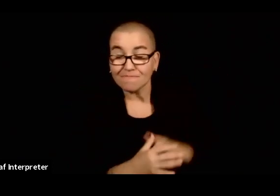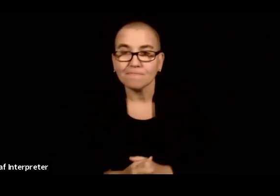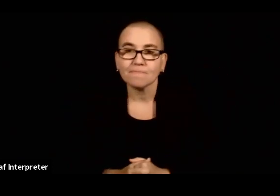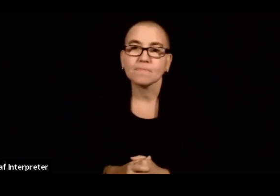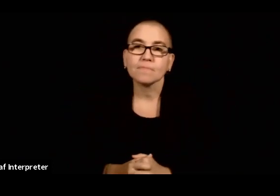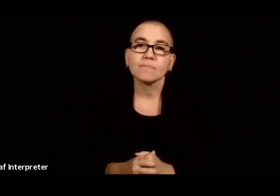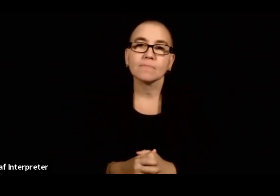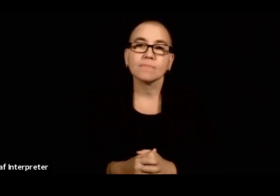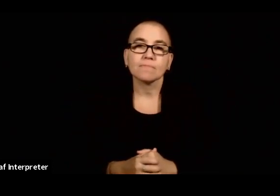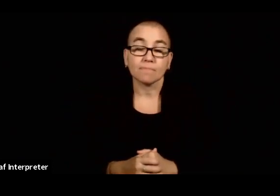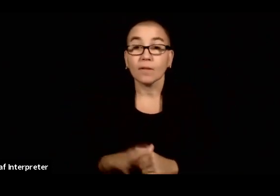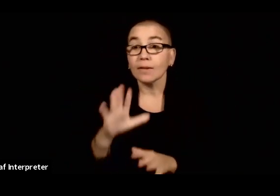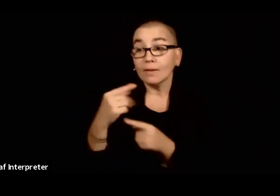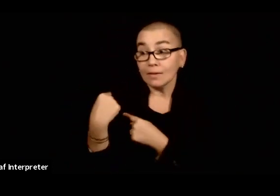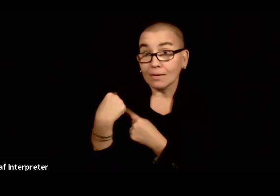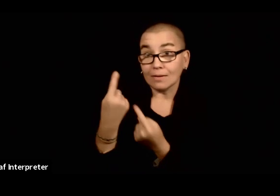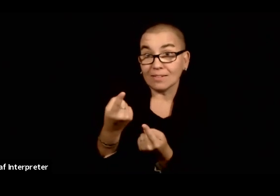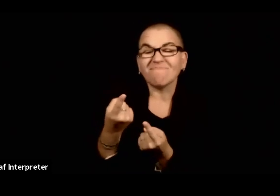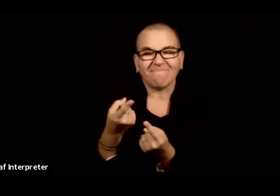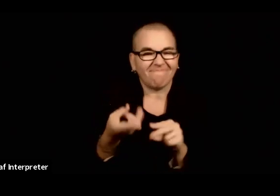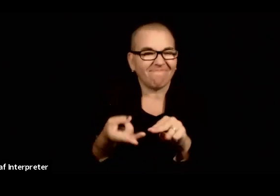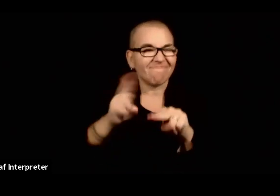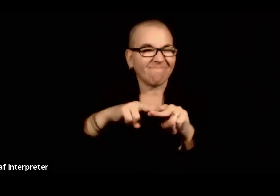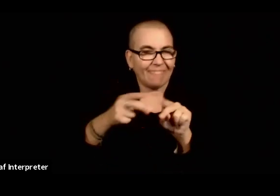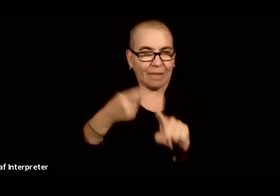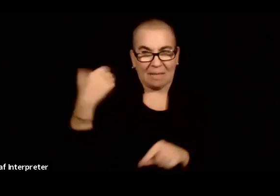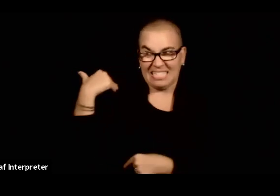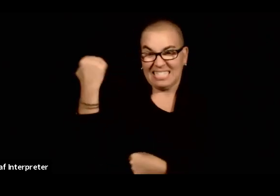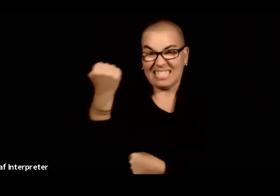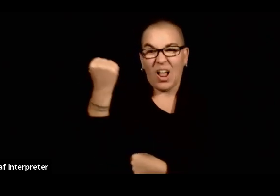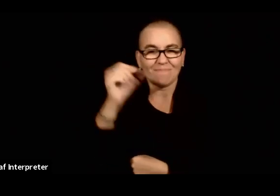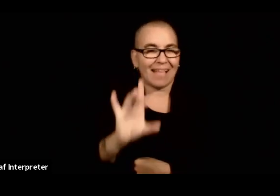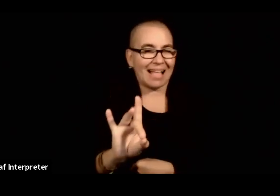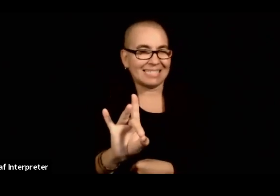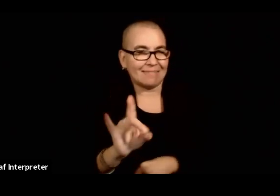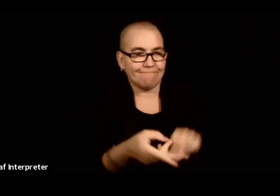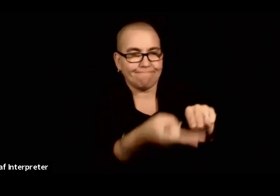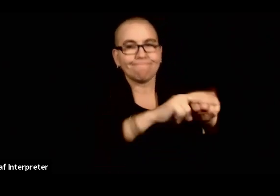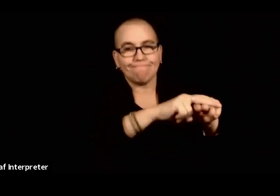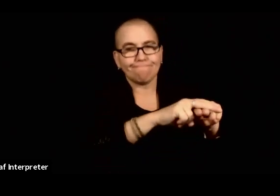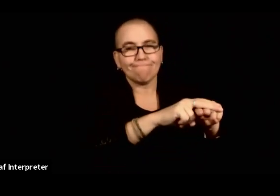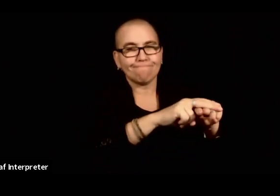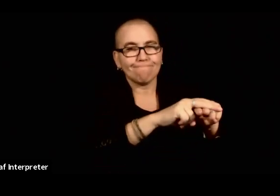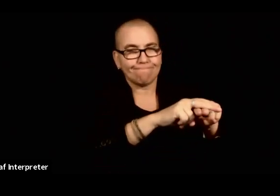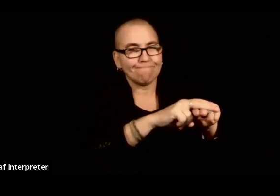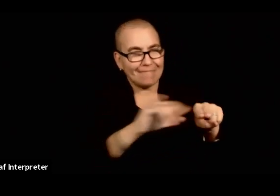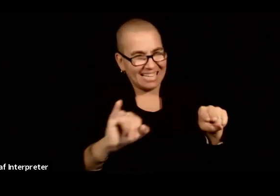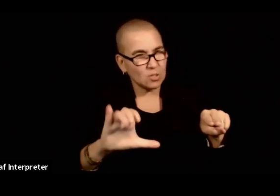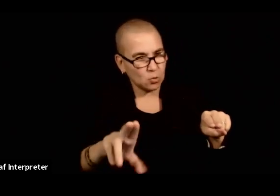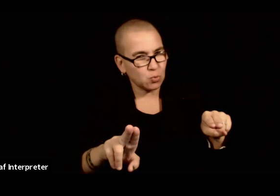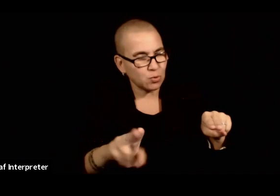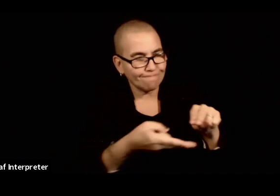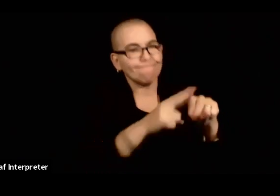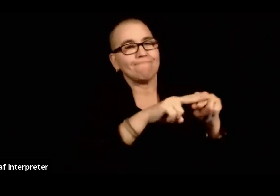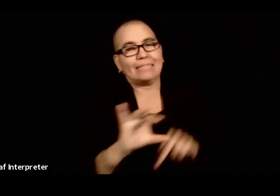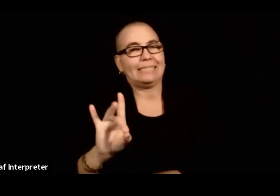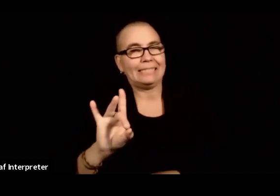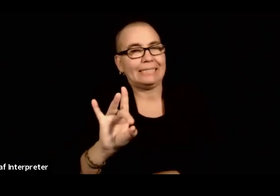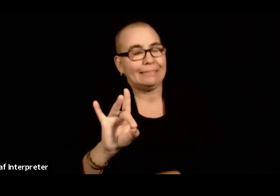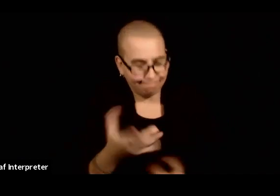compared to Saturday, 11 more in the ICU. These numbers were on a